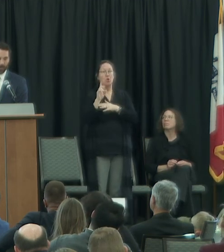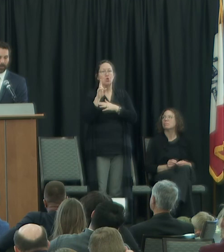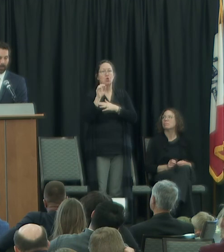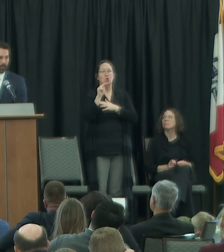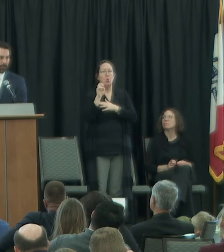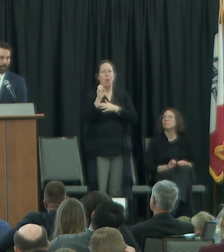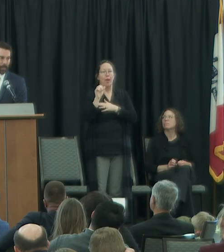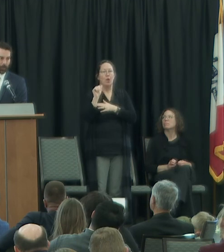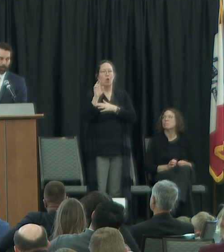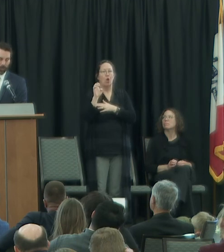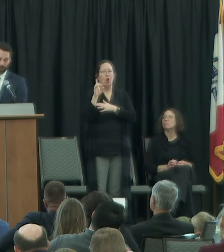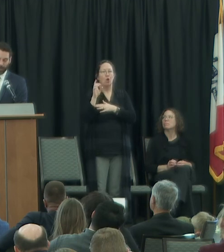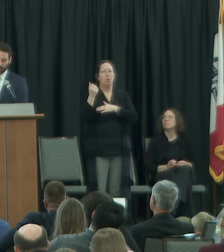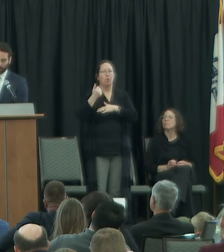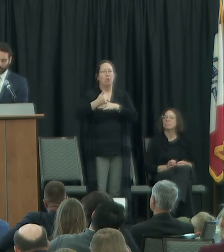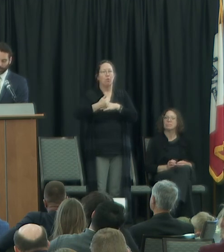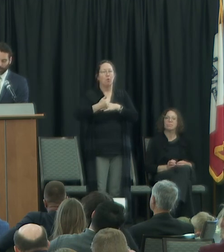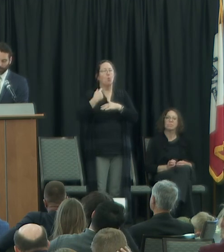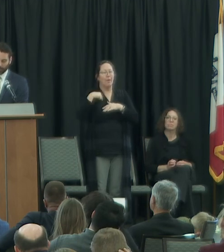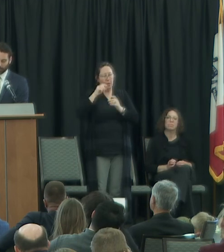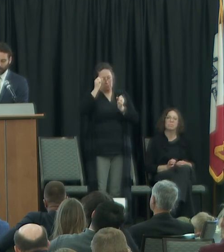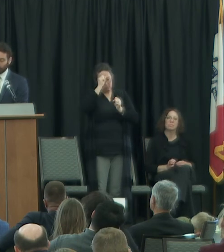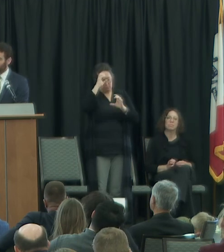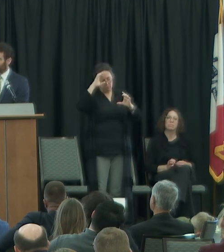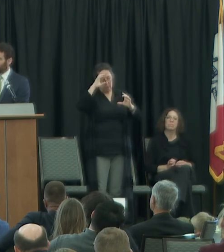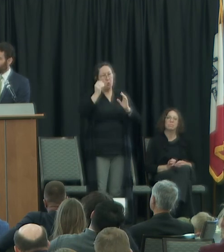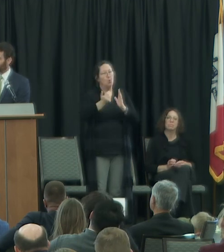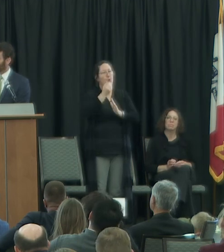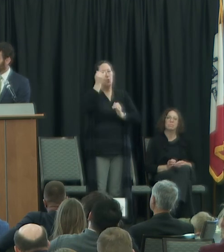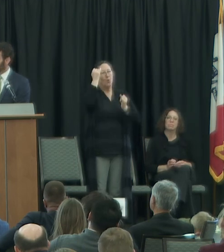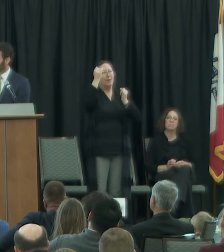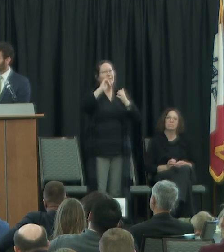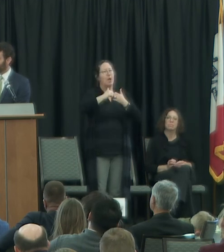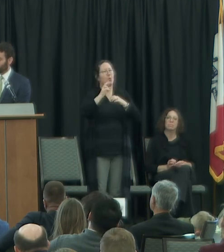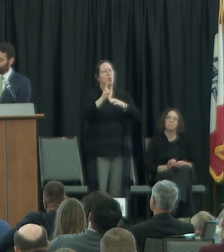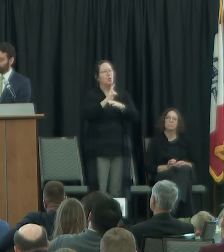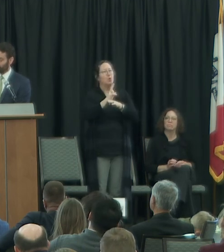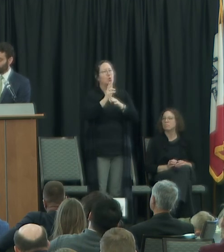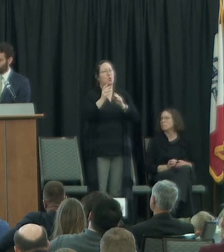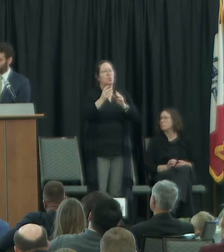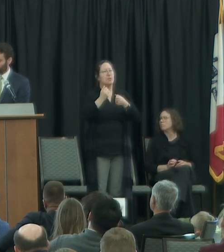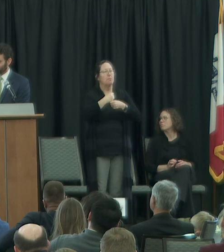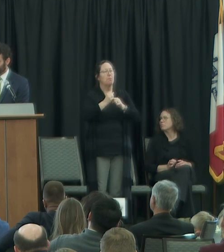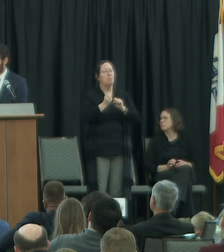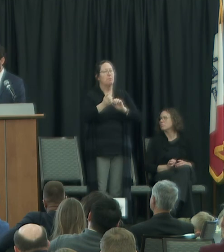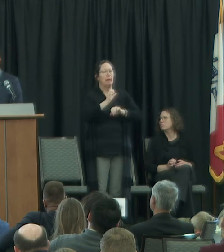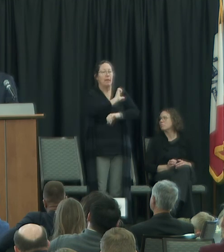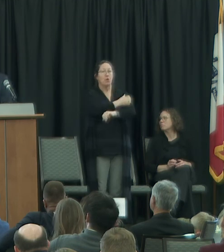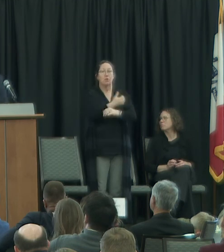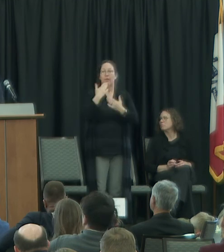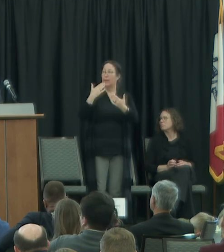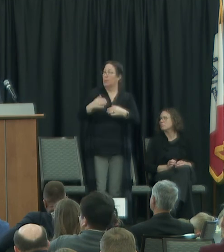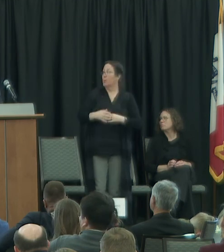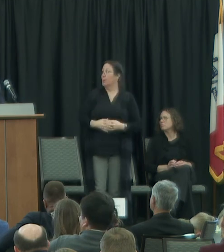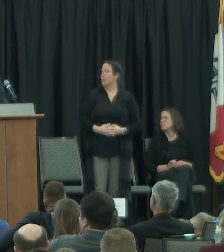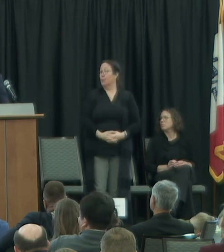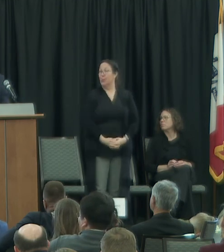to rethink how we generate and utilize energy right now. So I hope that answered your question. It did. Thank you very